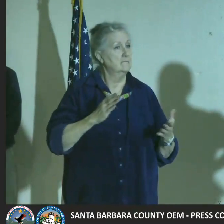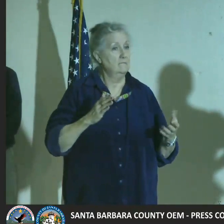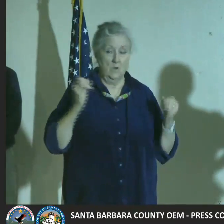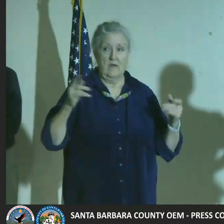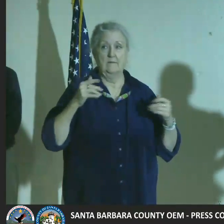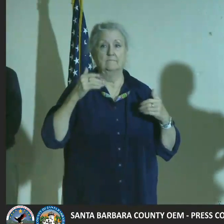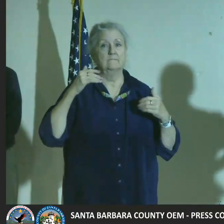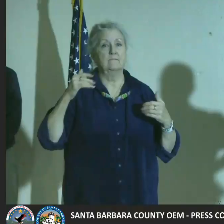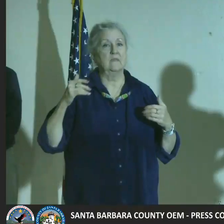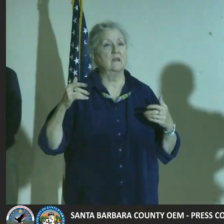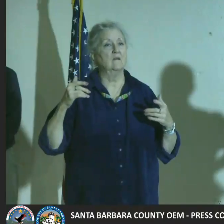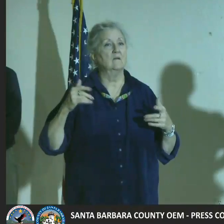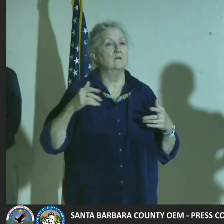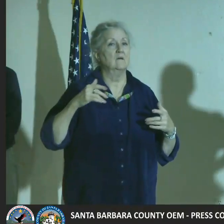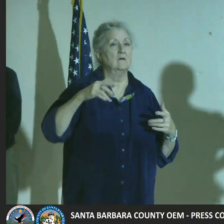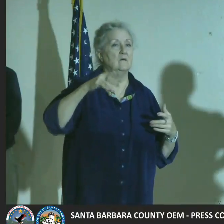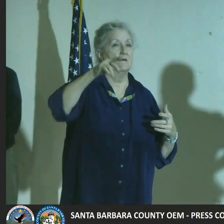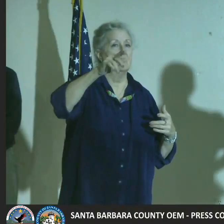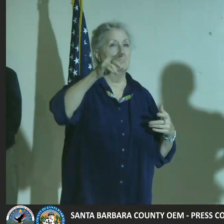Okay.